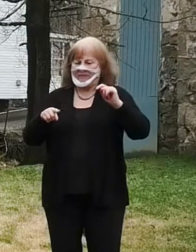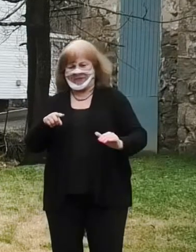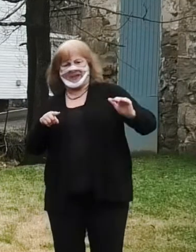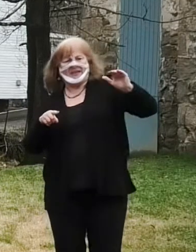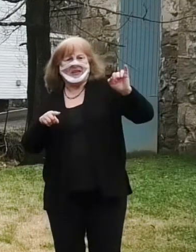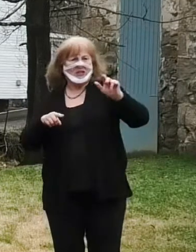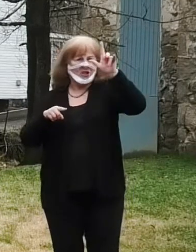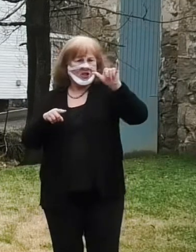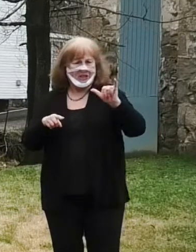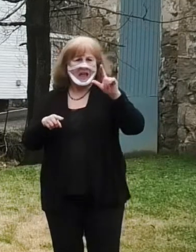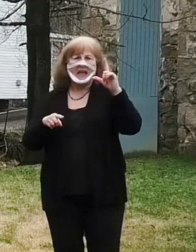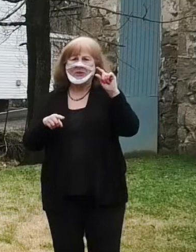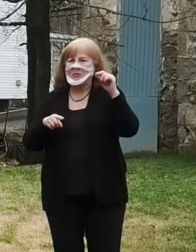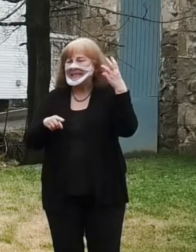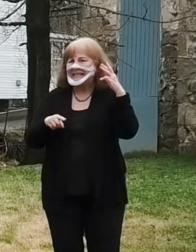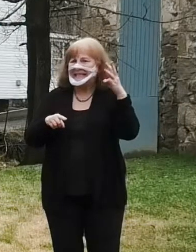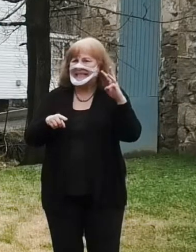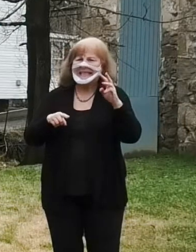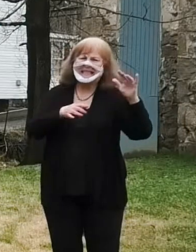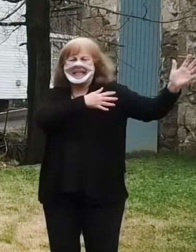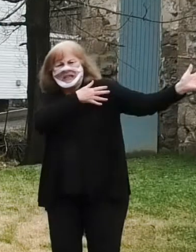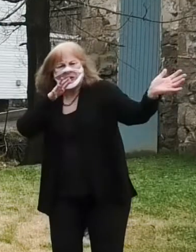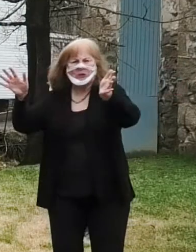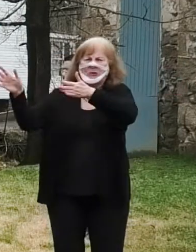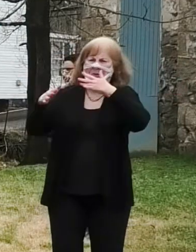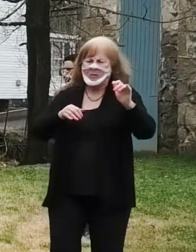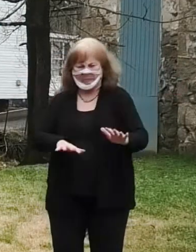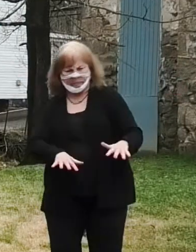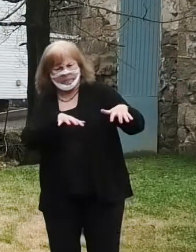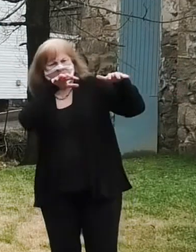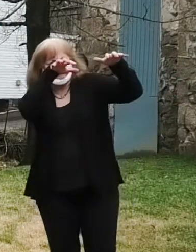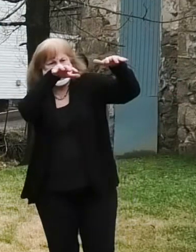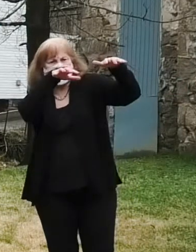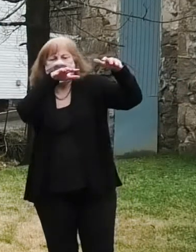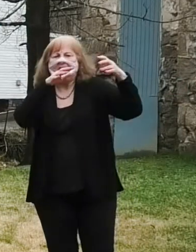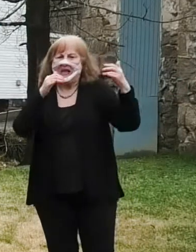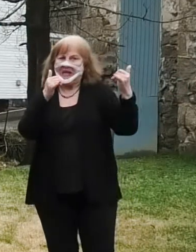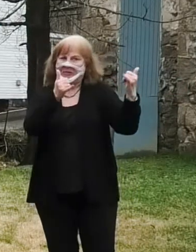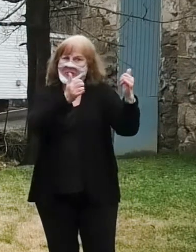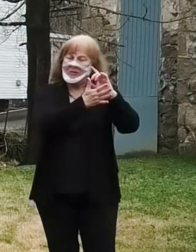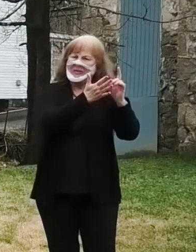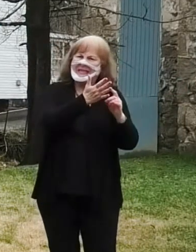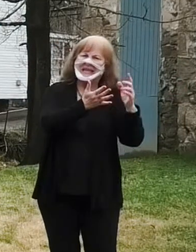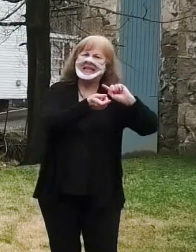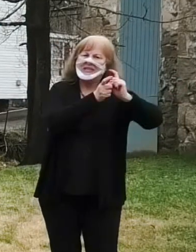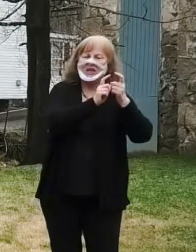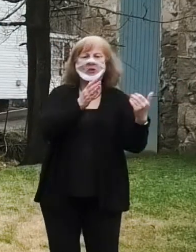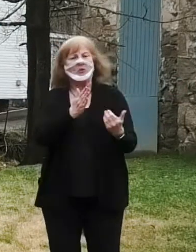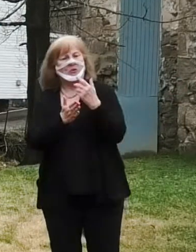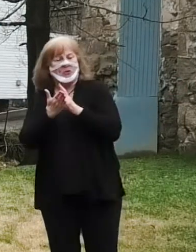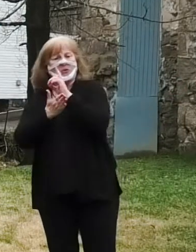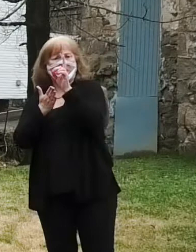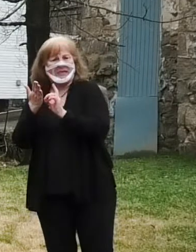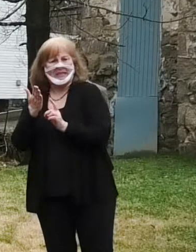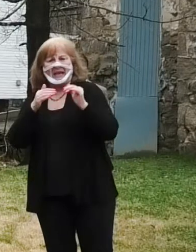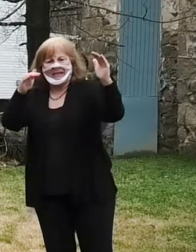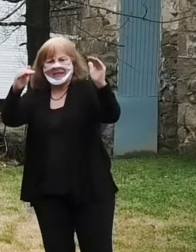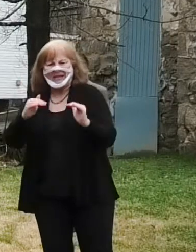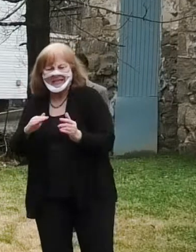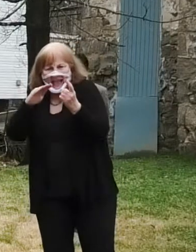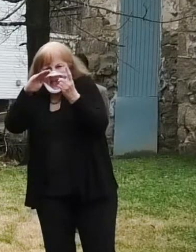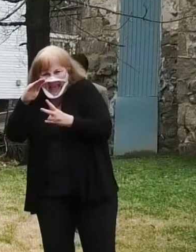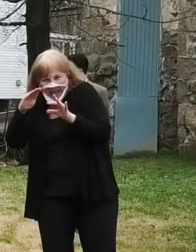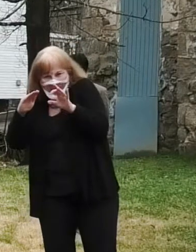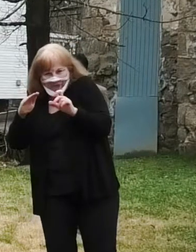July 2016 storm under the current design to less than half a foot.